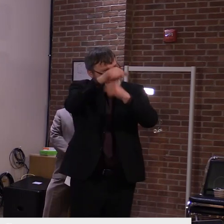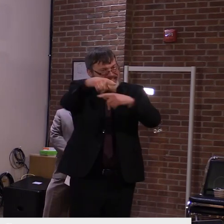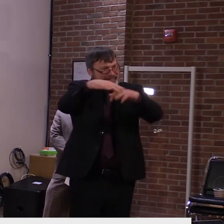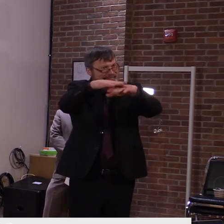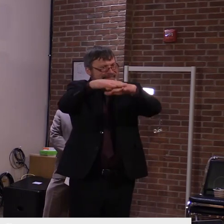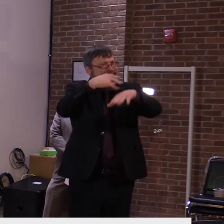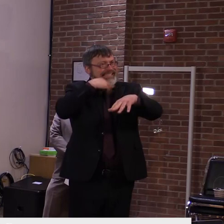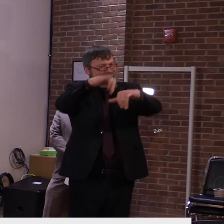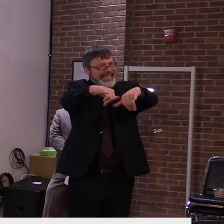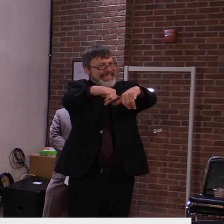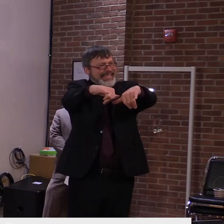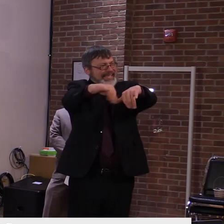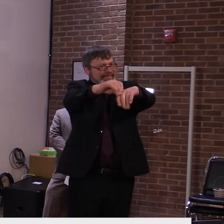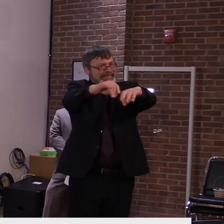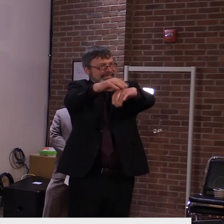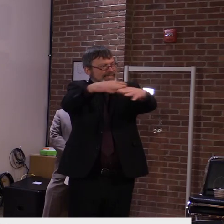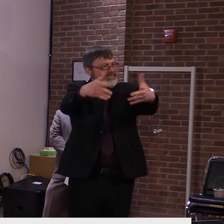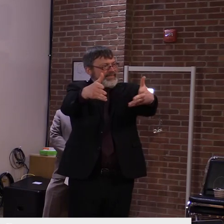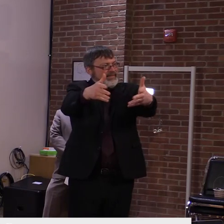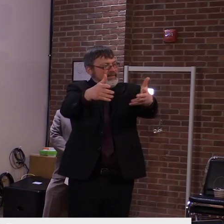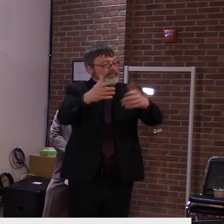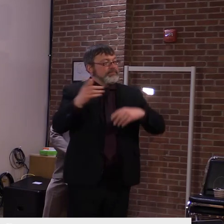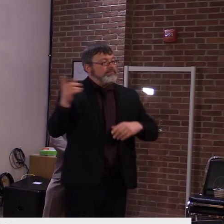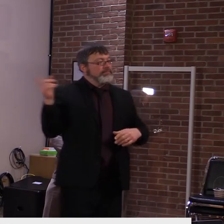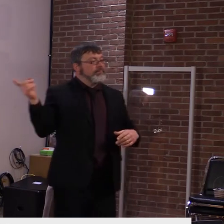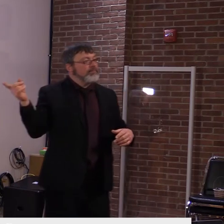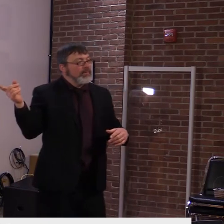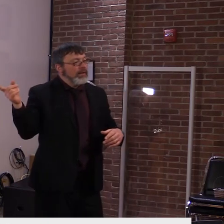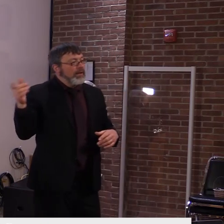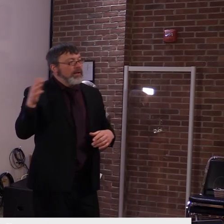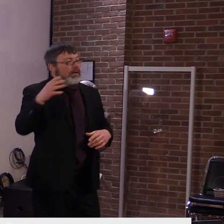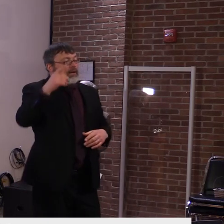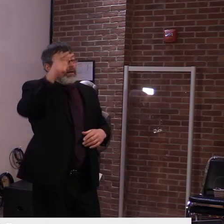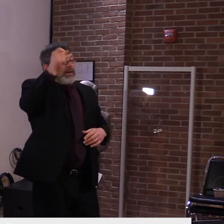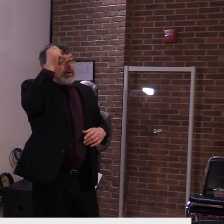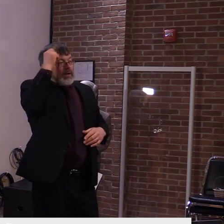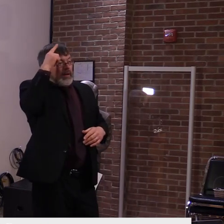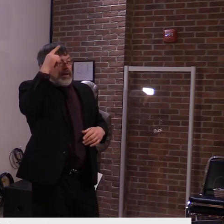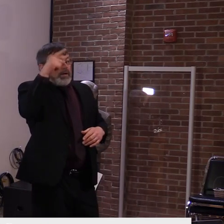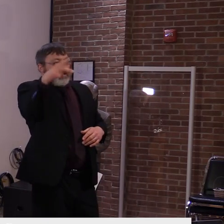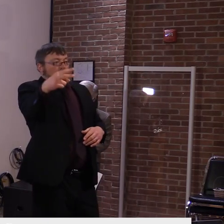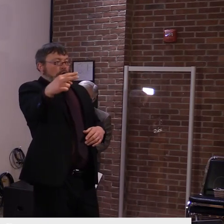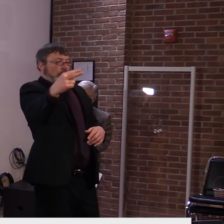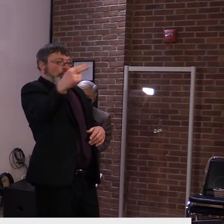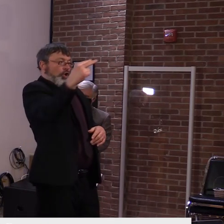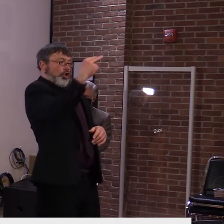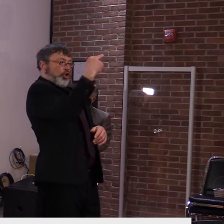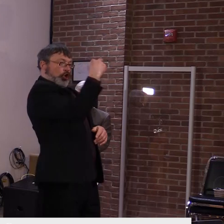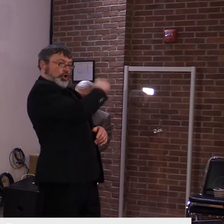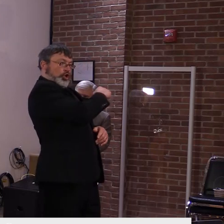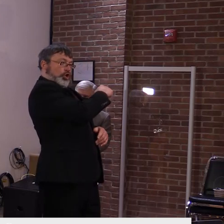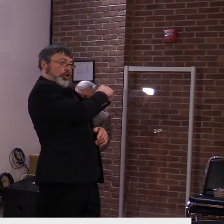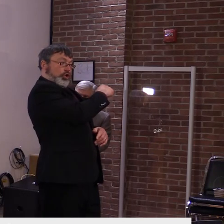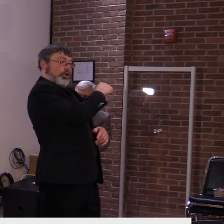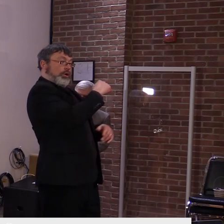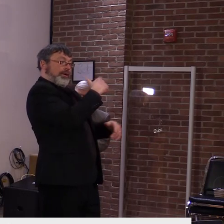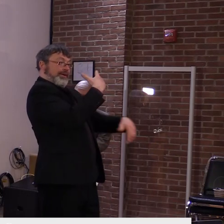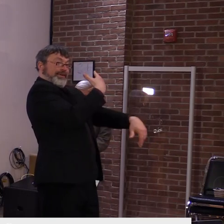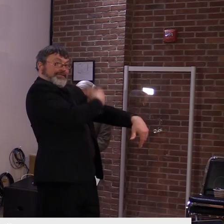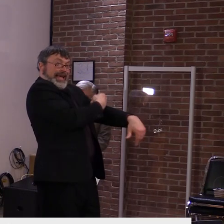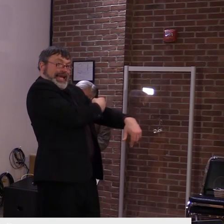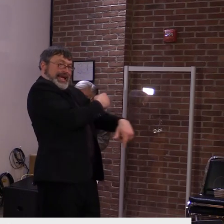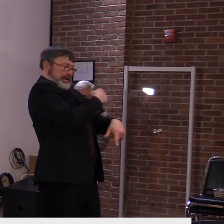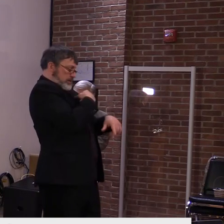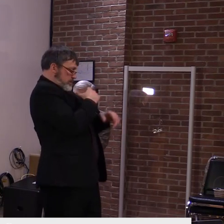feel is in the category, the age banding category that we've talked about. The strategy is the older you are, the more susceptible you